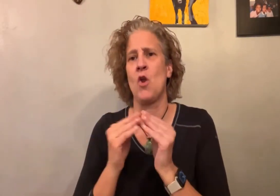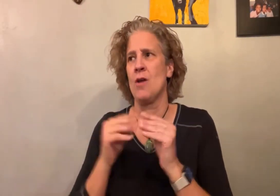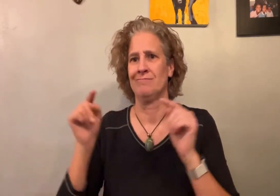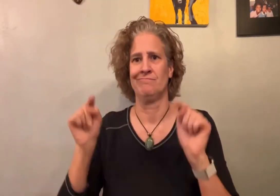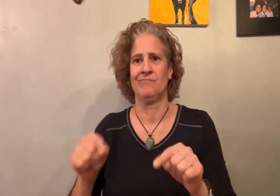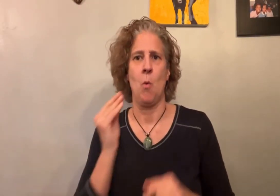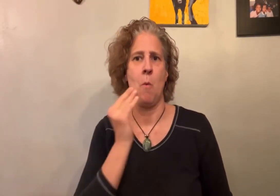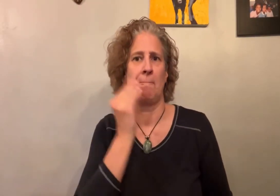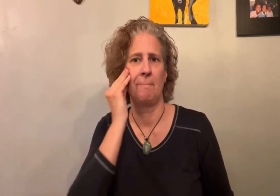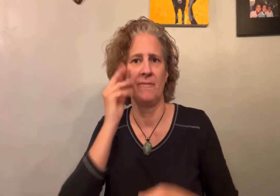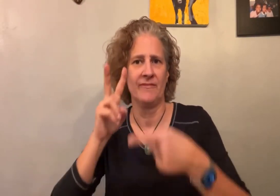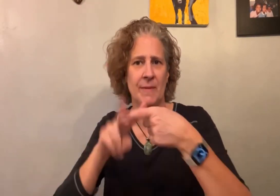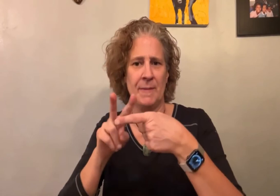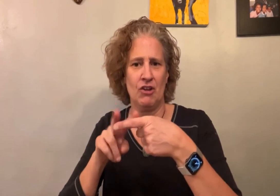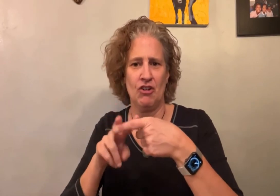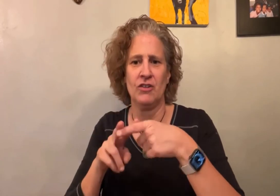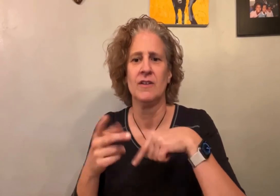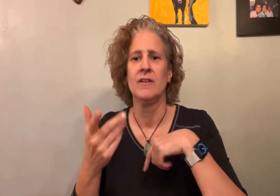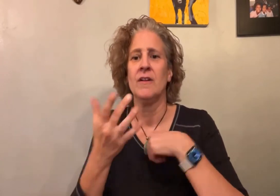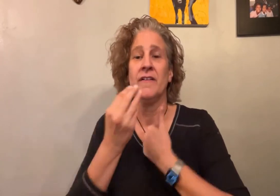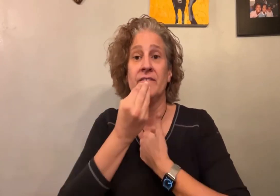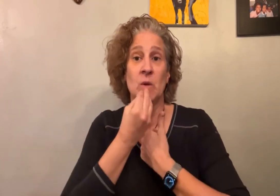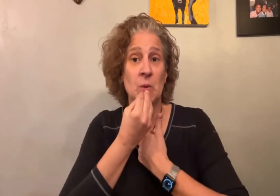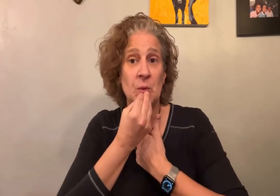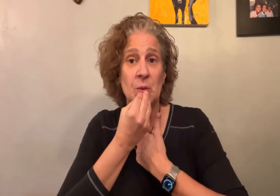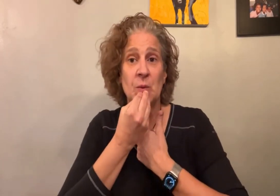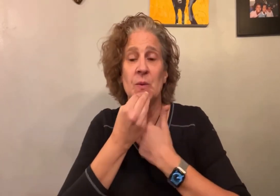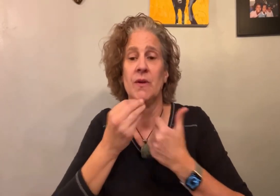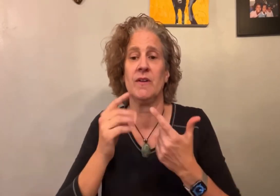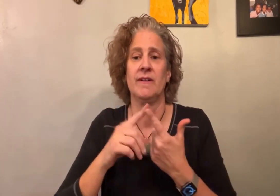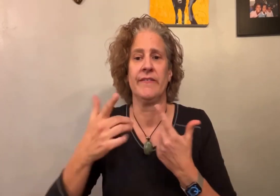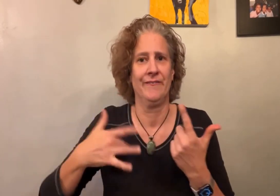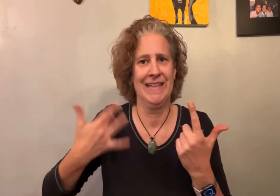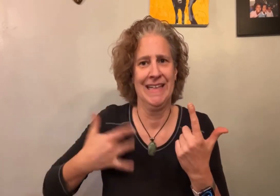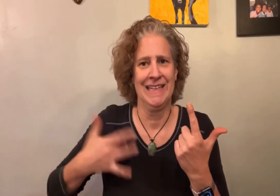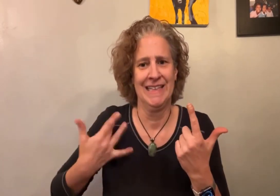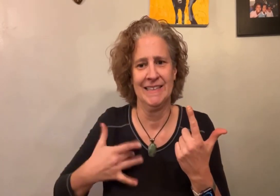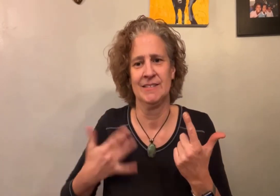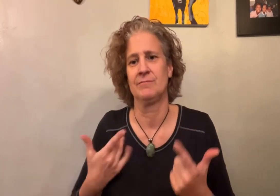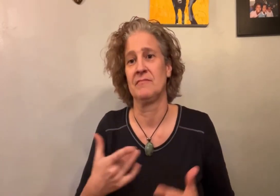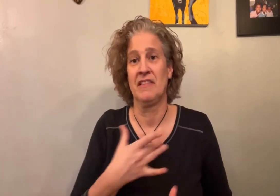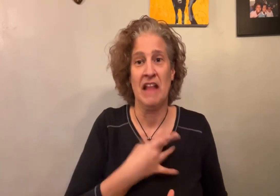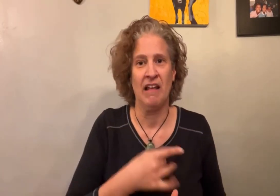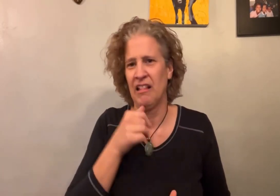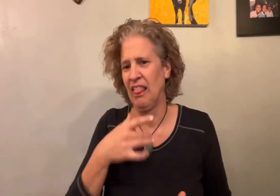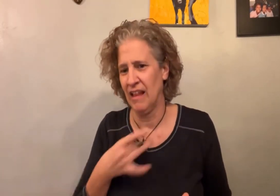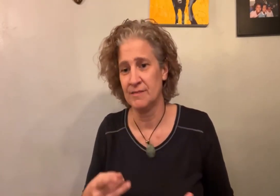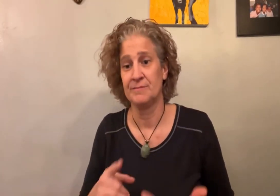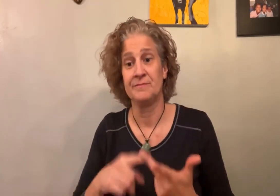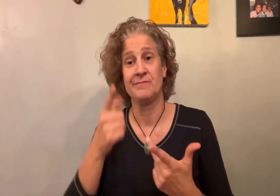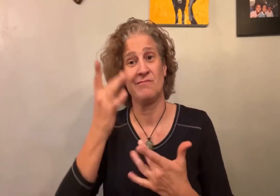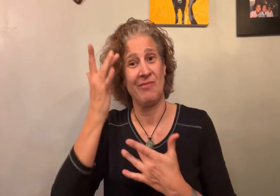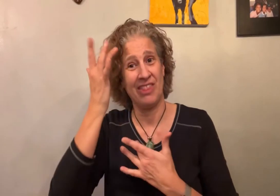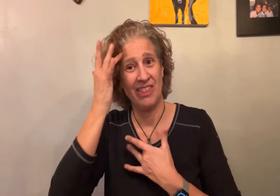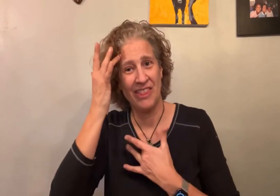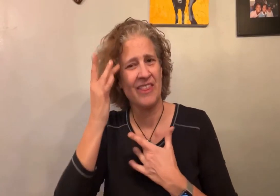So that's week 2. For week 3, what you can expect is focus on home vocabulary, such as